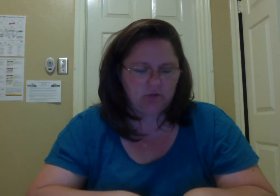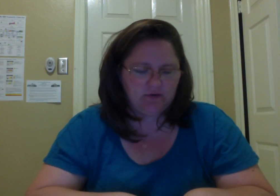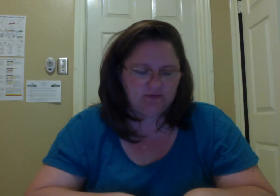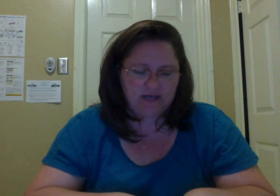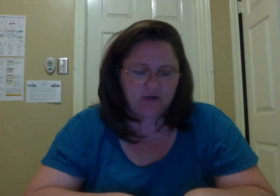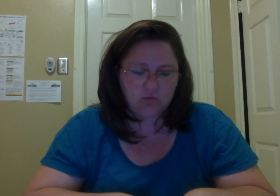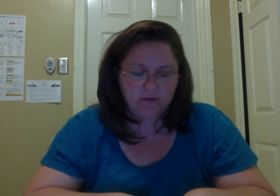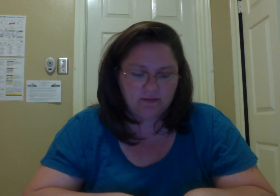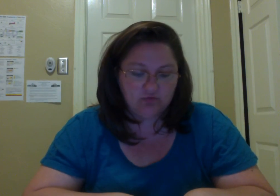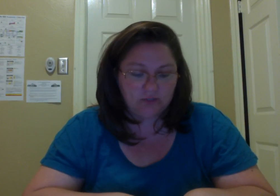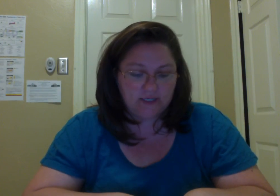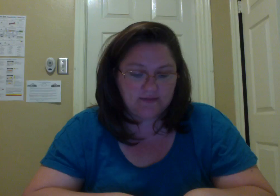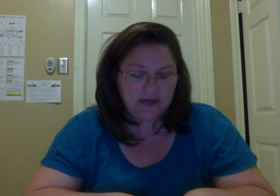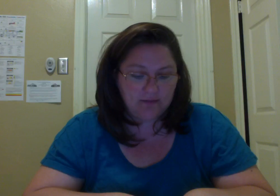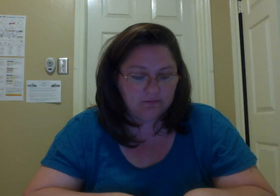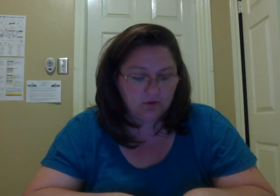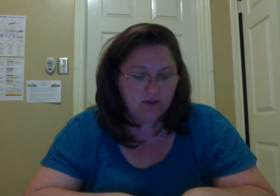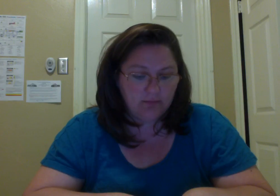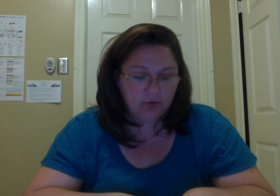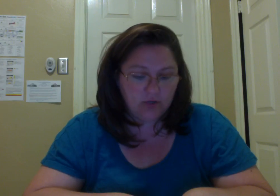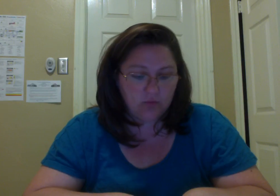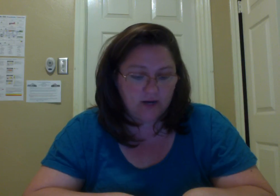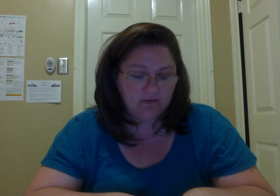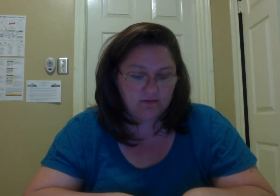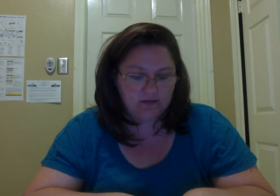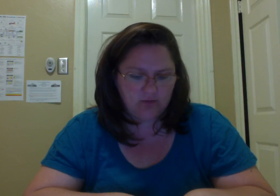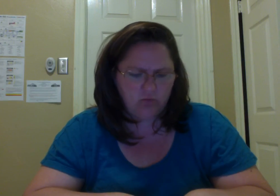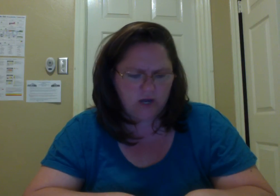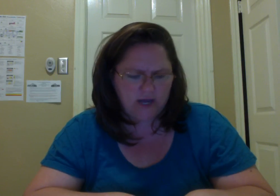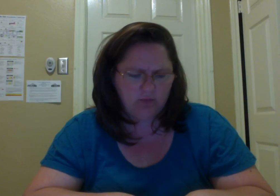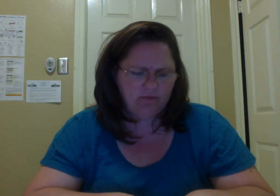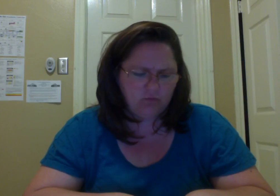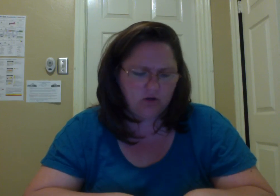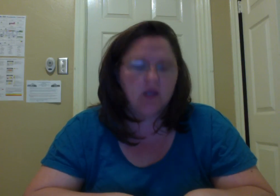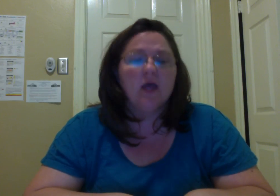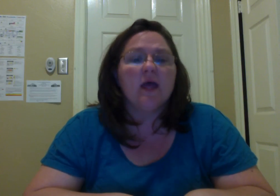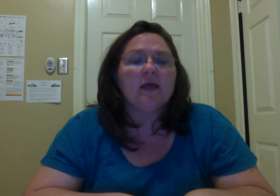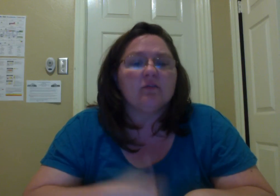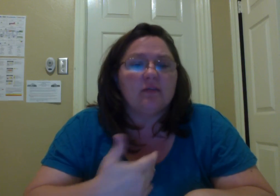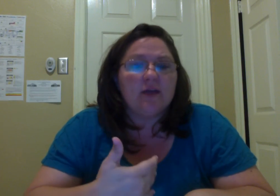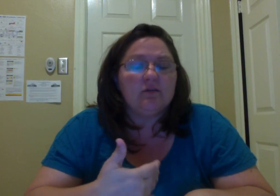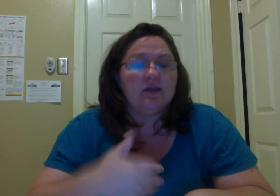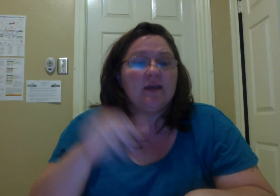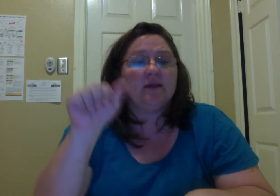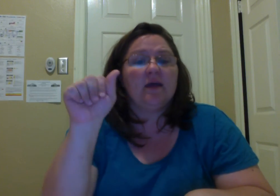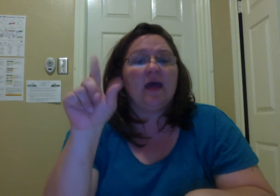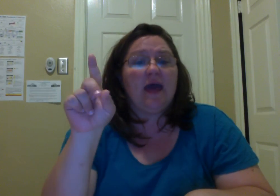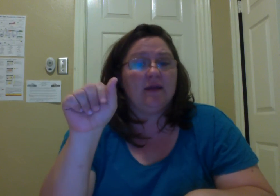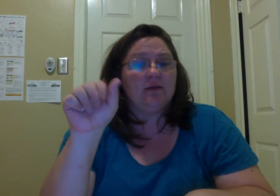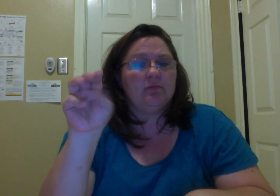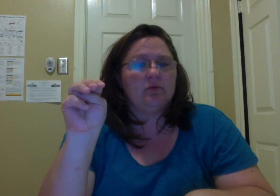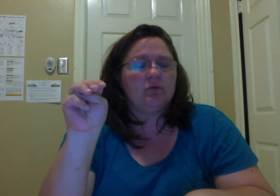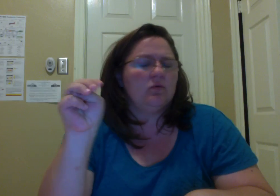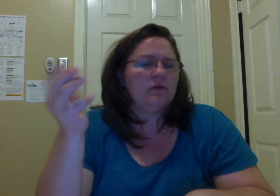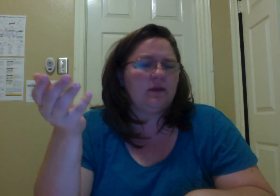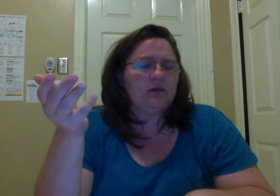says, I don't want them drilling into Adam's skull and putting wires in his head. Why? What for? So that you said, Adam, or the name sign you come